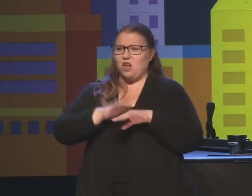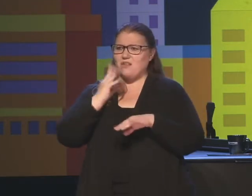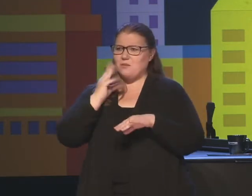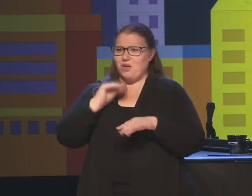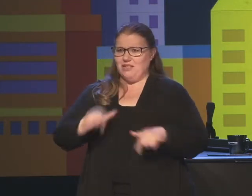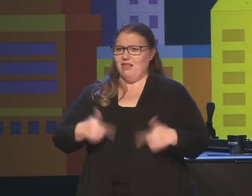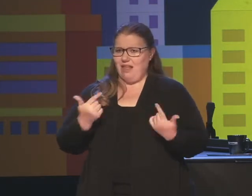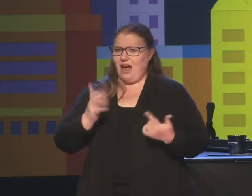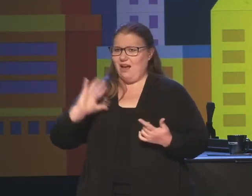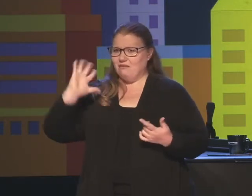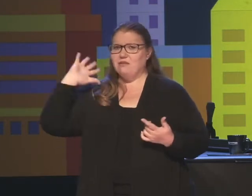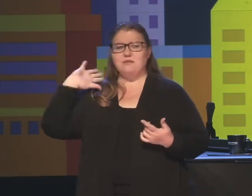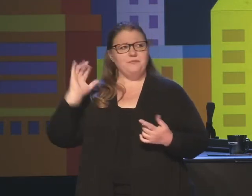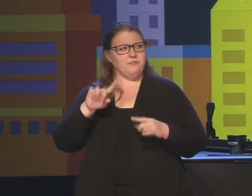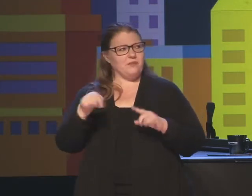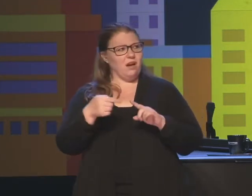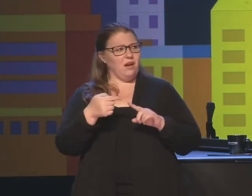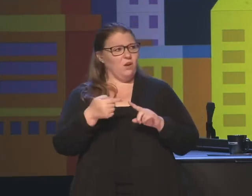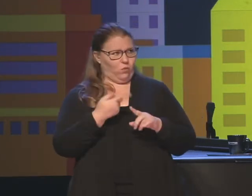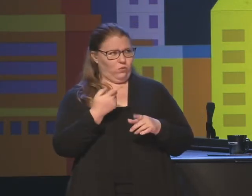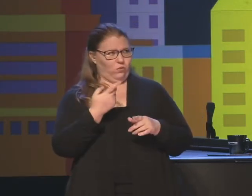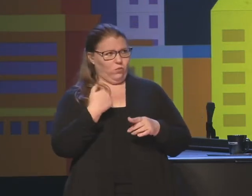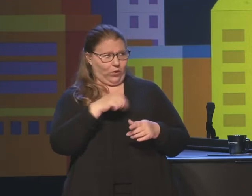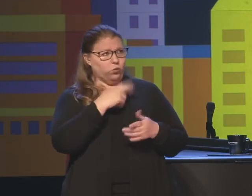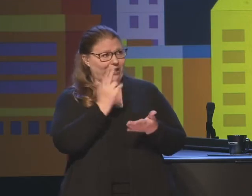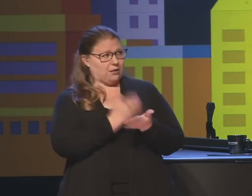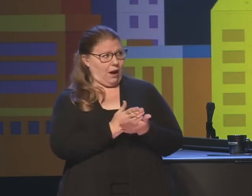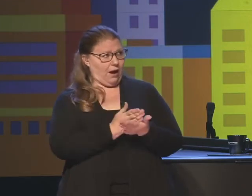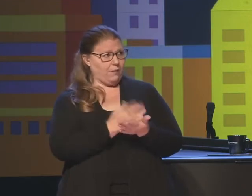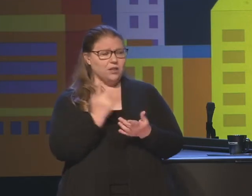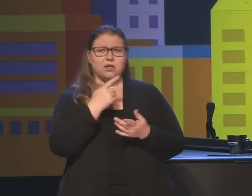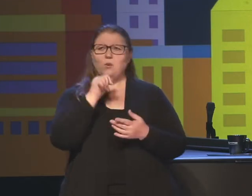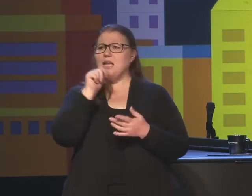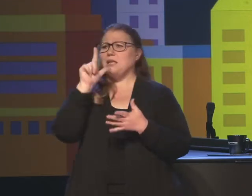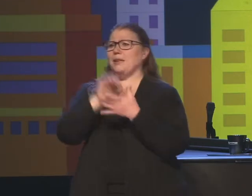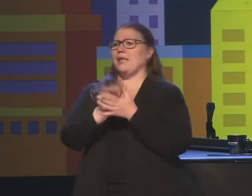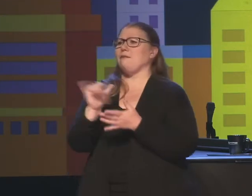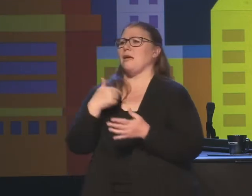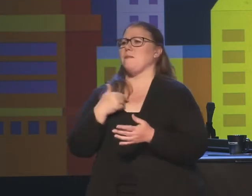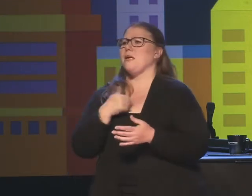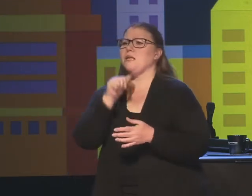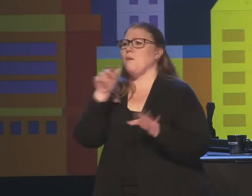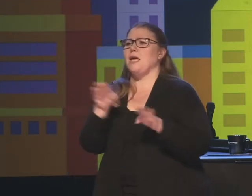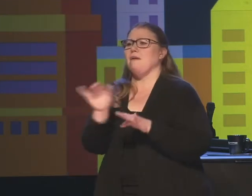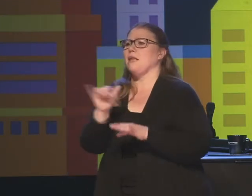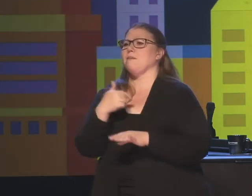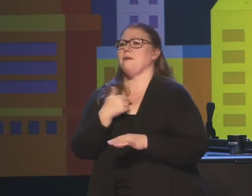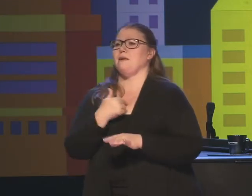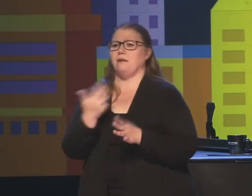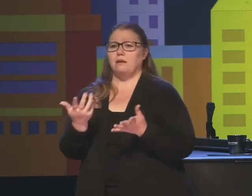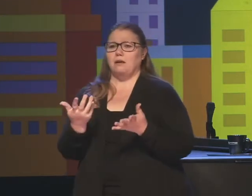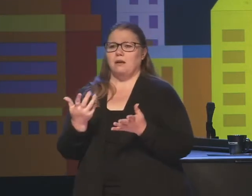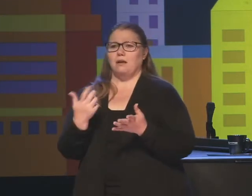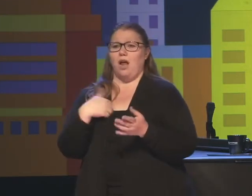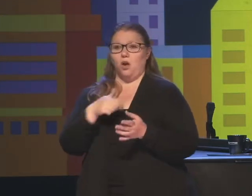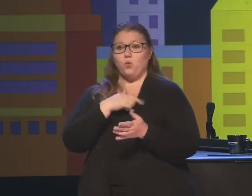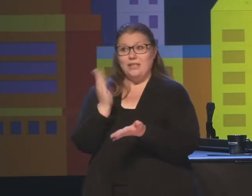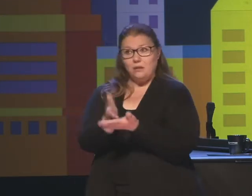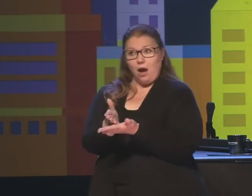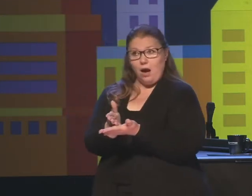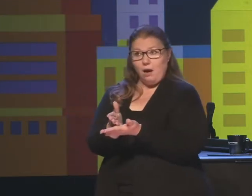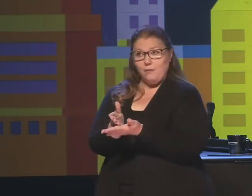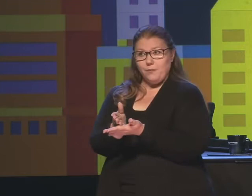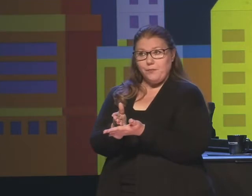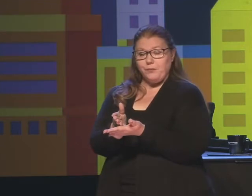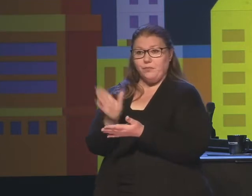life. And when we stop, when we like think, oh, well, somebody's not believing like I want them to, somebody's not behaving like I want them to, when we stop